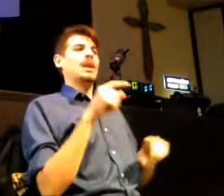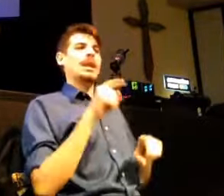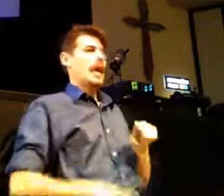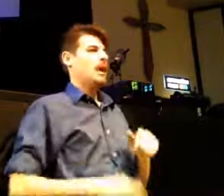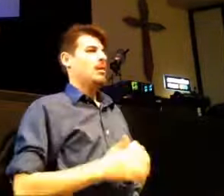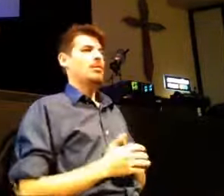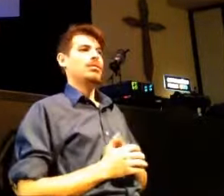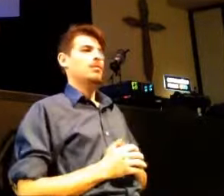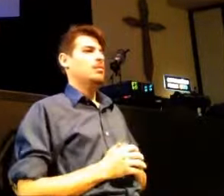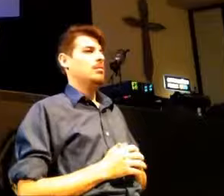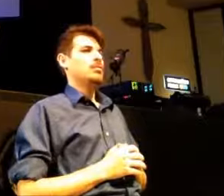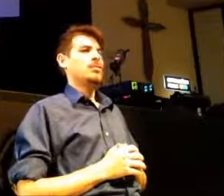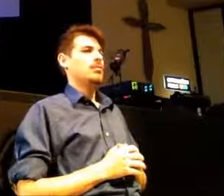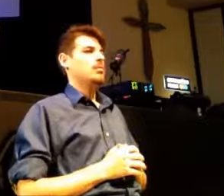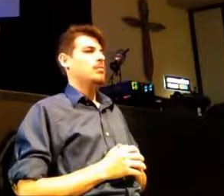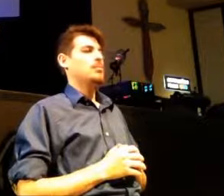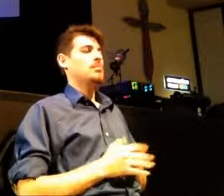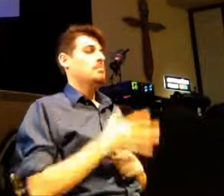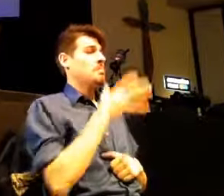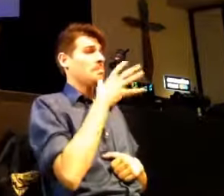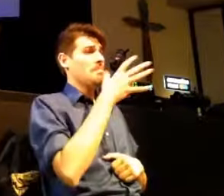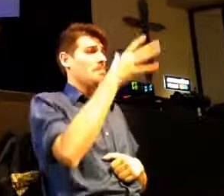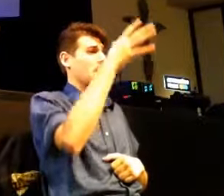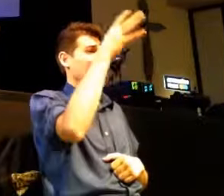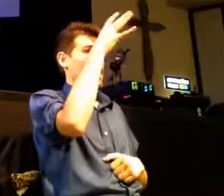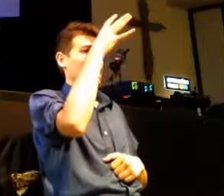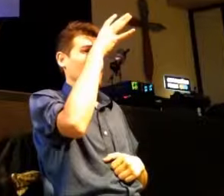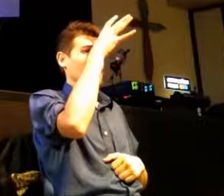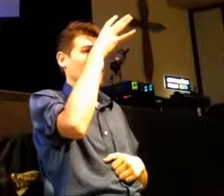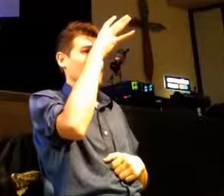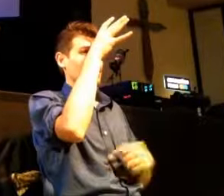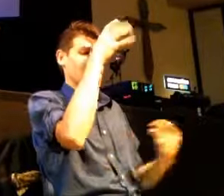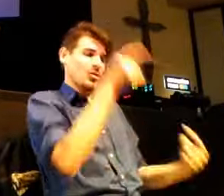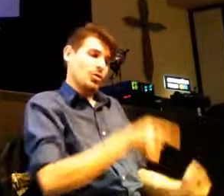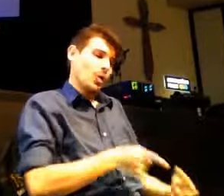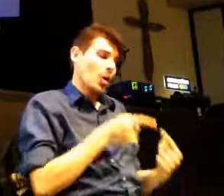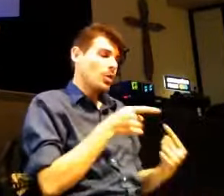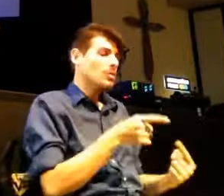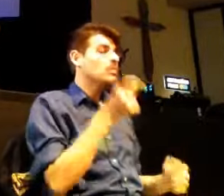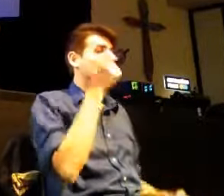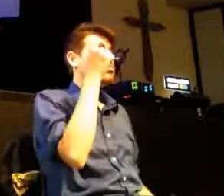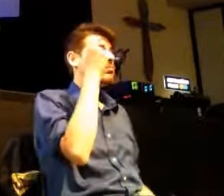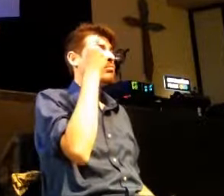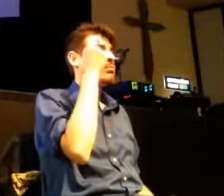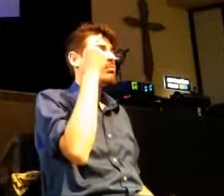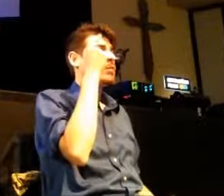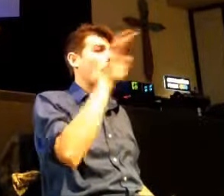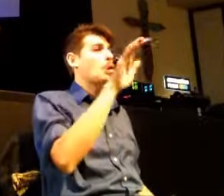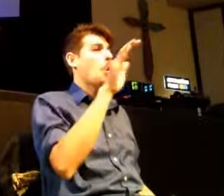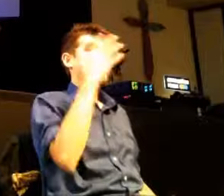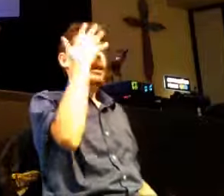It can happen with parenting. It can happen with your image. We all have fears.